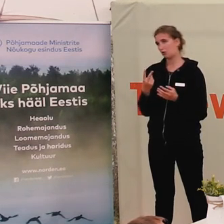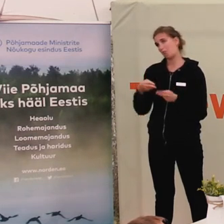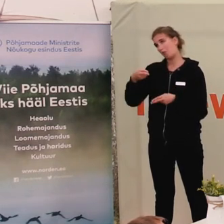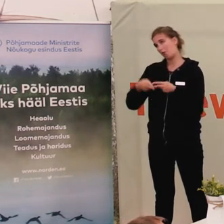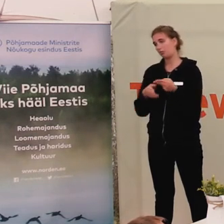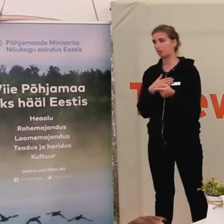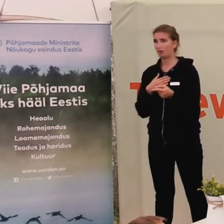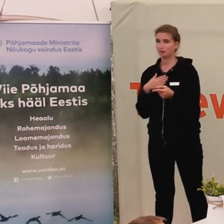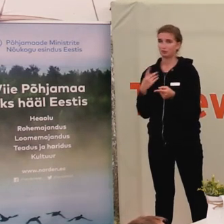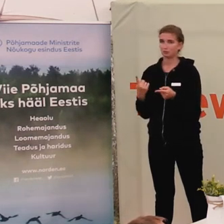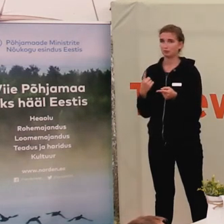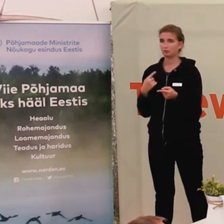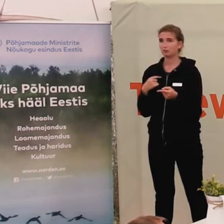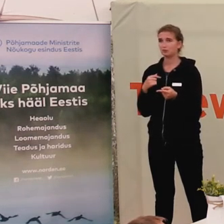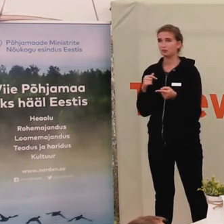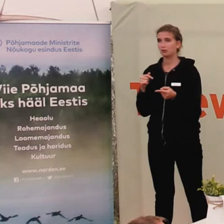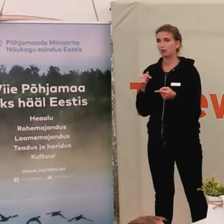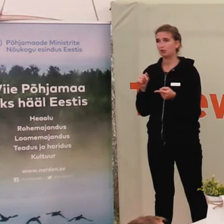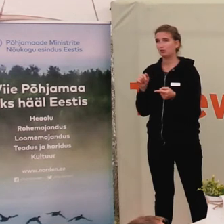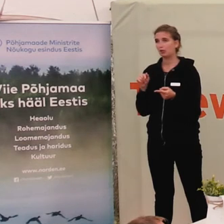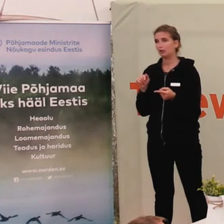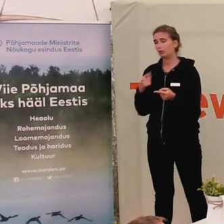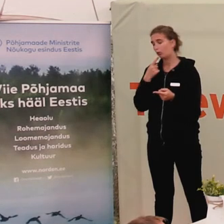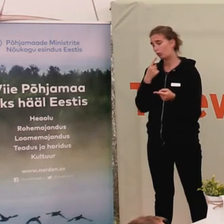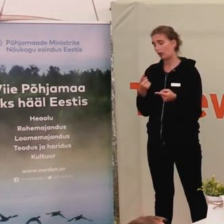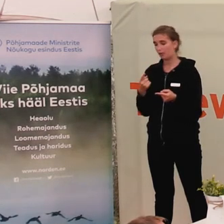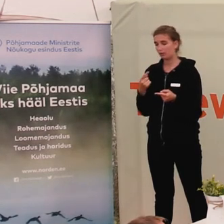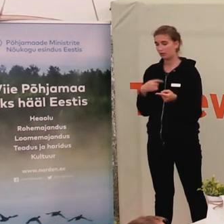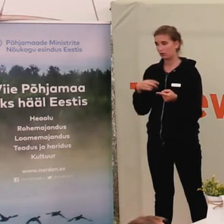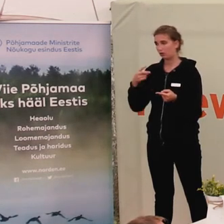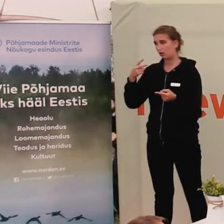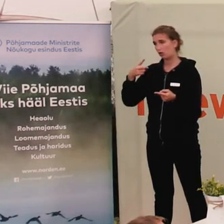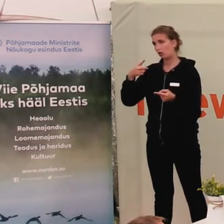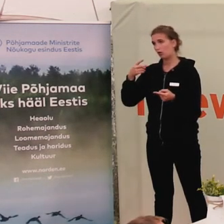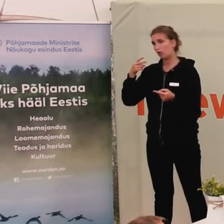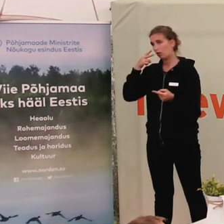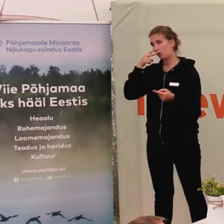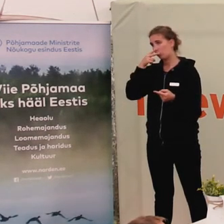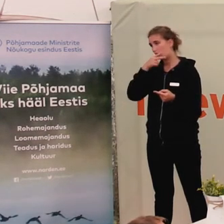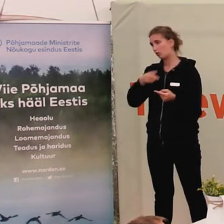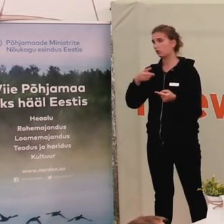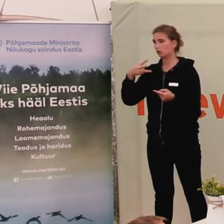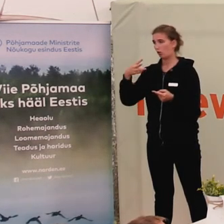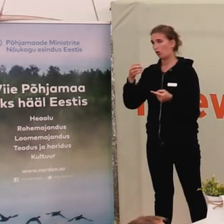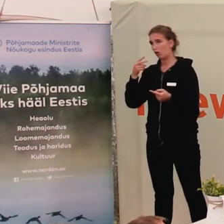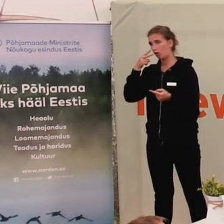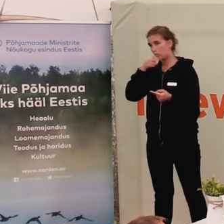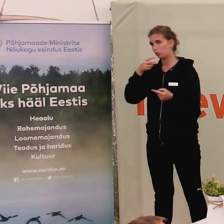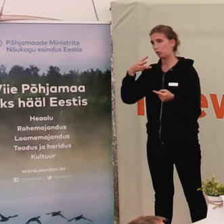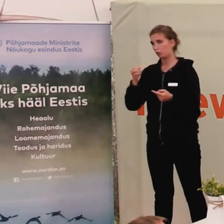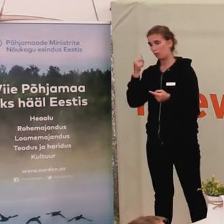then I would put a date, and I would put a path. So let's say in 2030 we should be fossil free. And what can